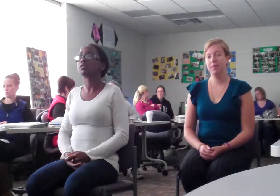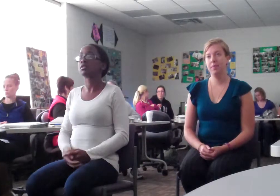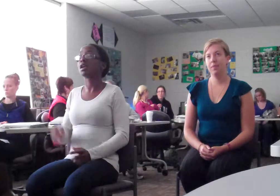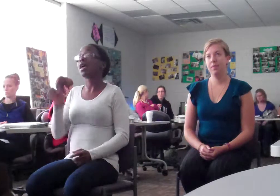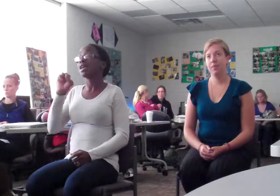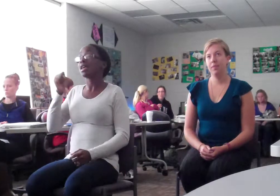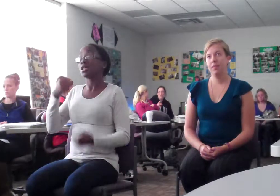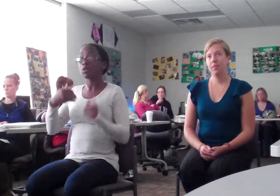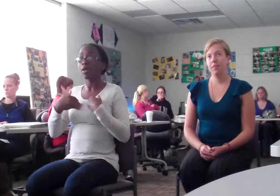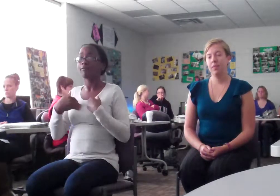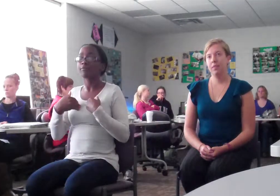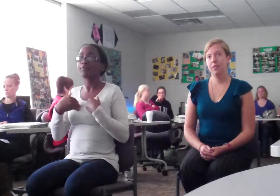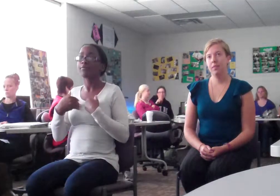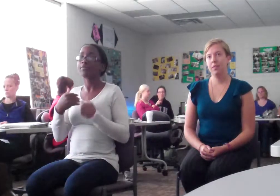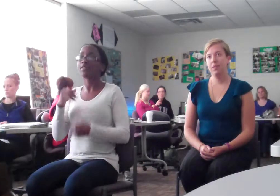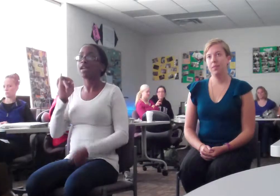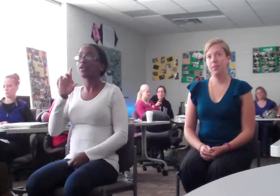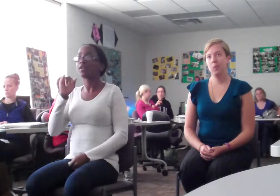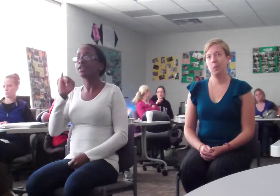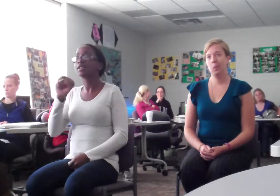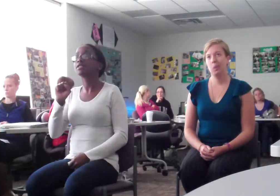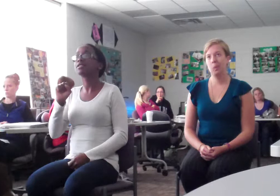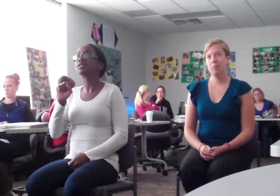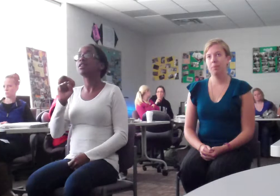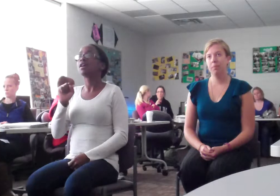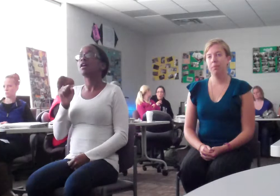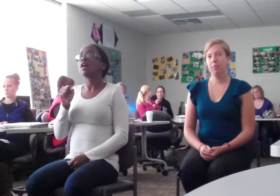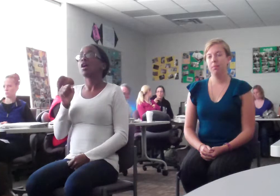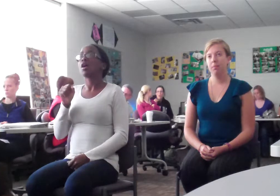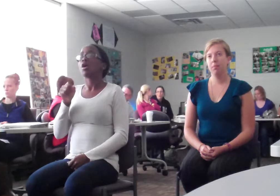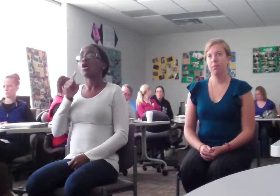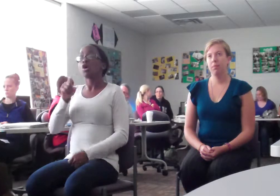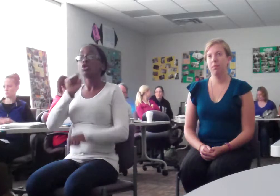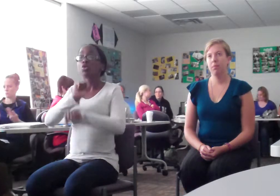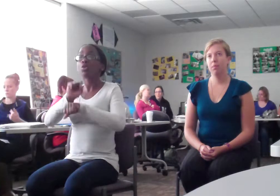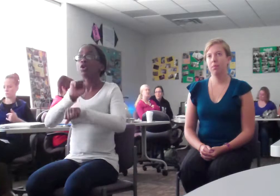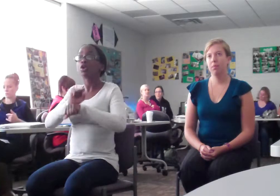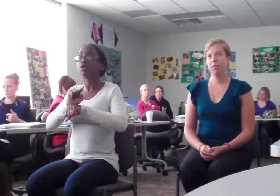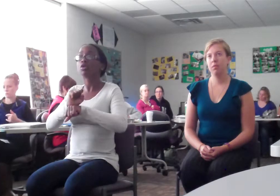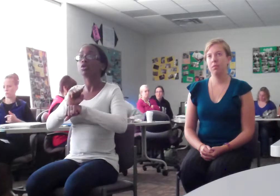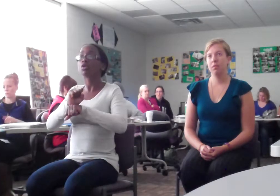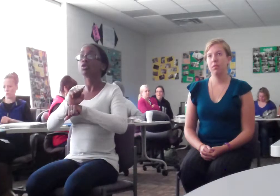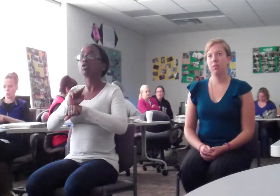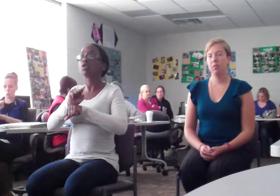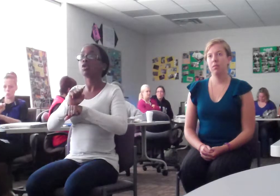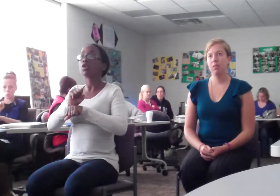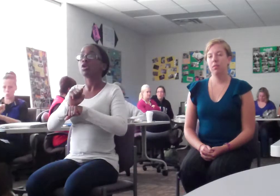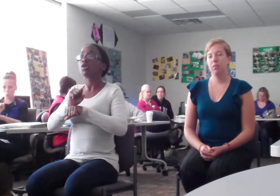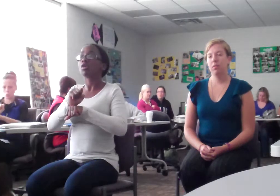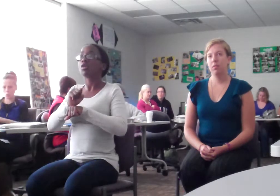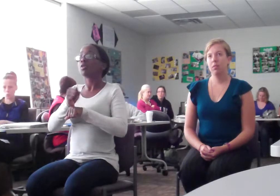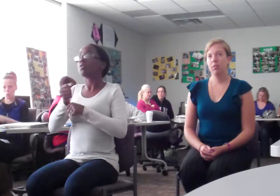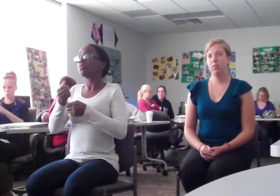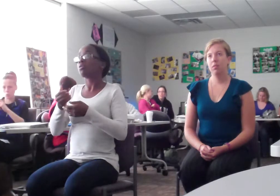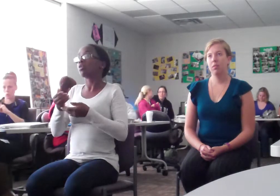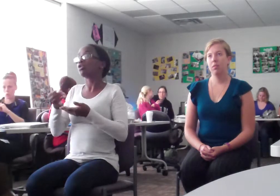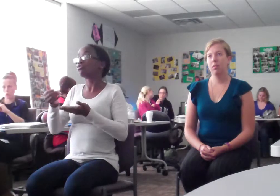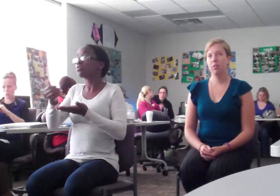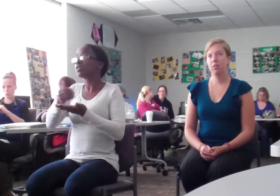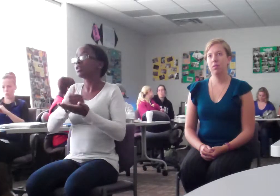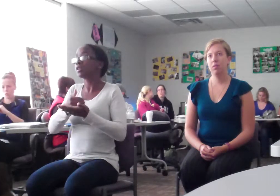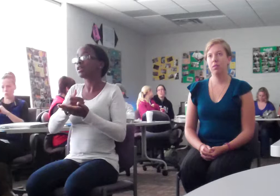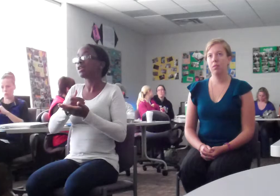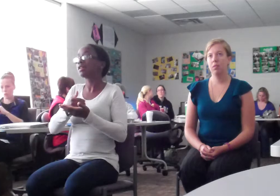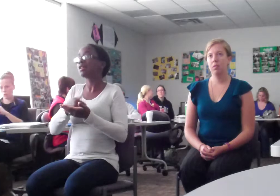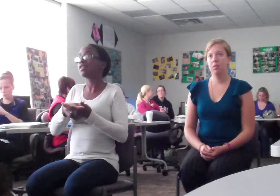Yes, we do have IRAs. Are you working where you're getting a pension, or is your husband working where he gets a